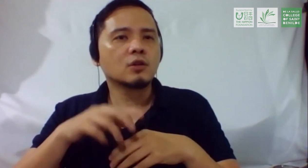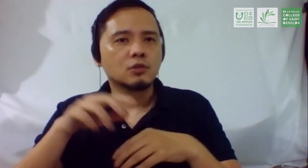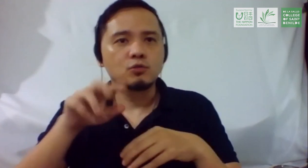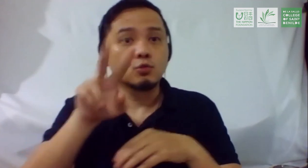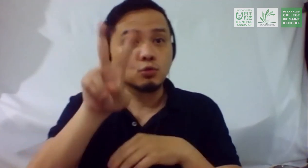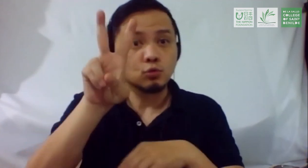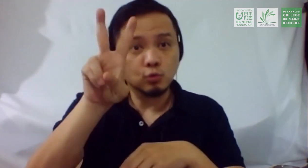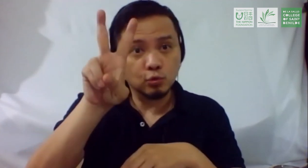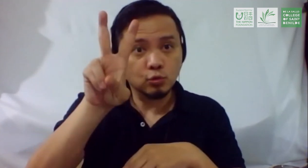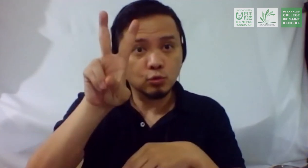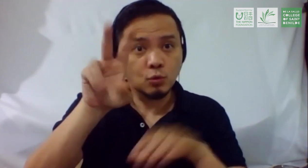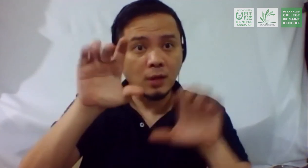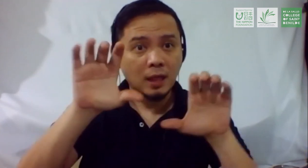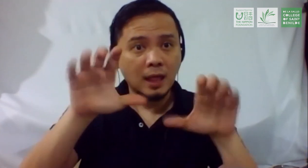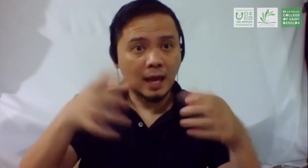The second week.